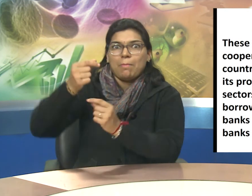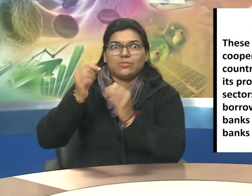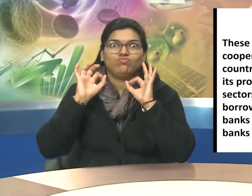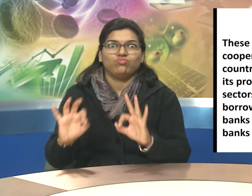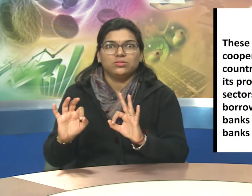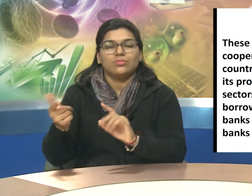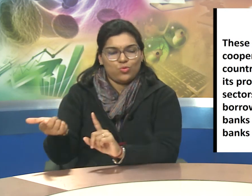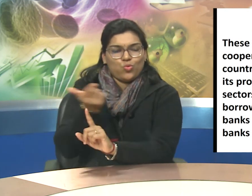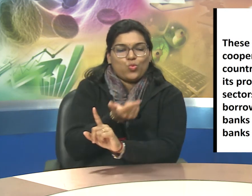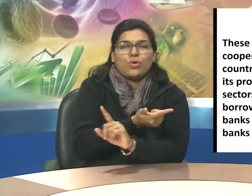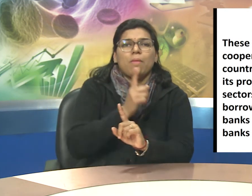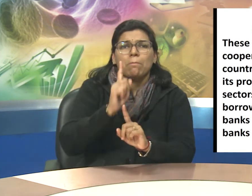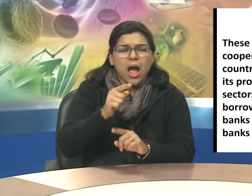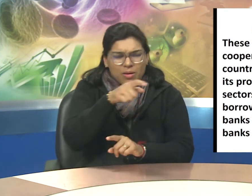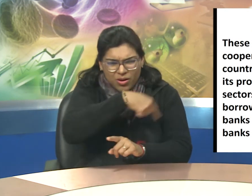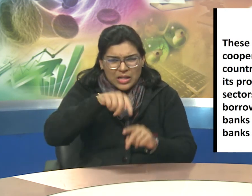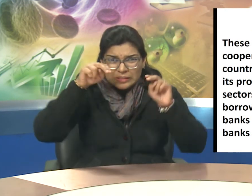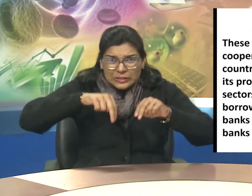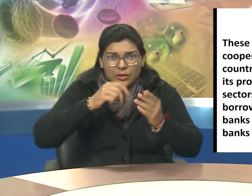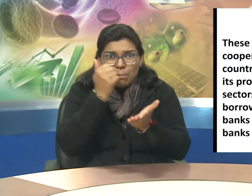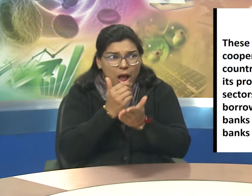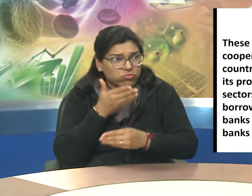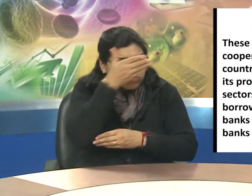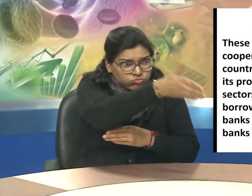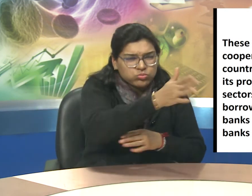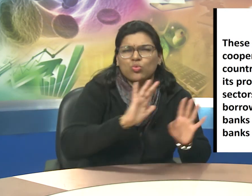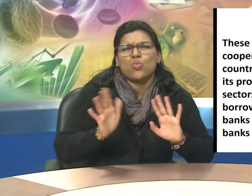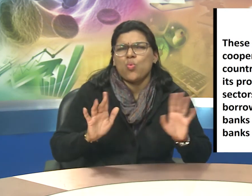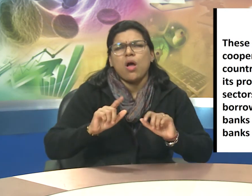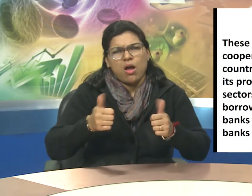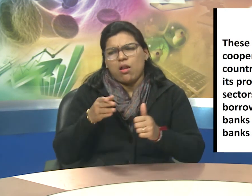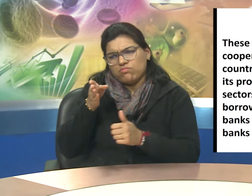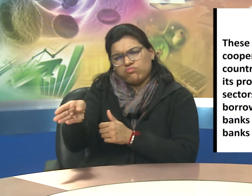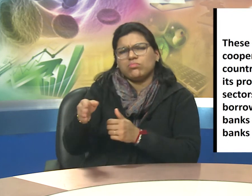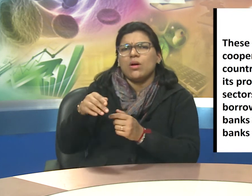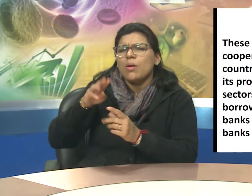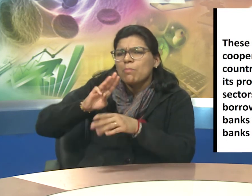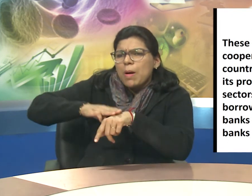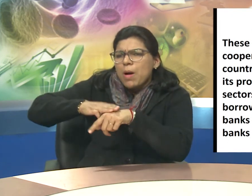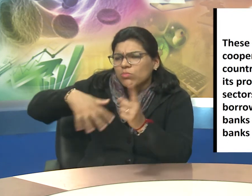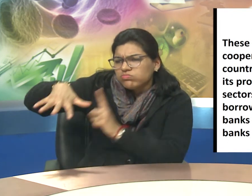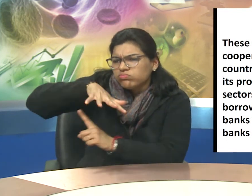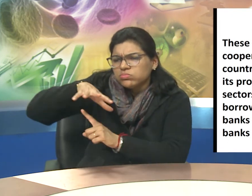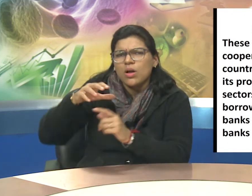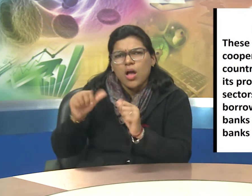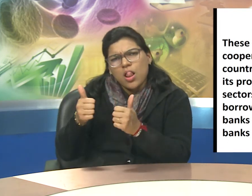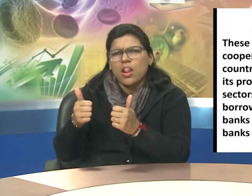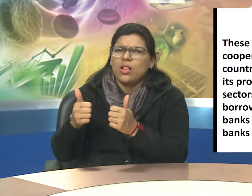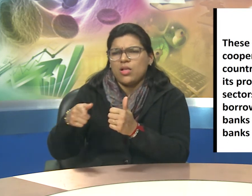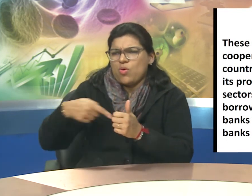other from smaller to higher, from higher to smaller, they form a link. And their own members,